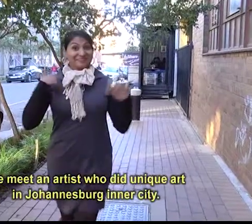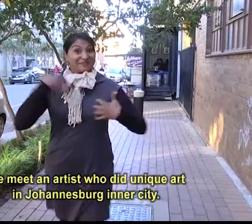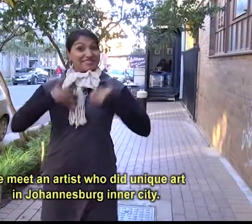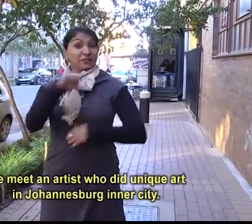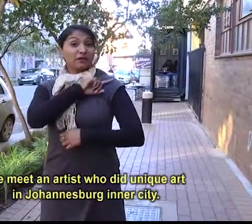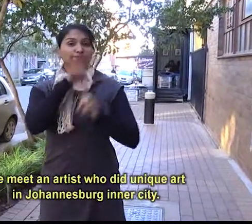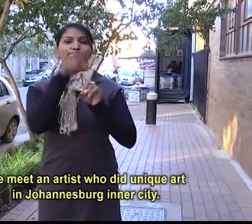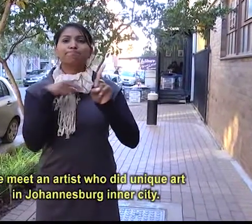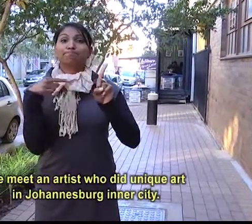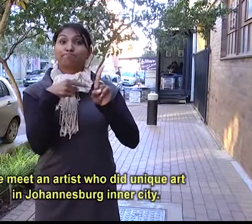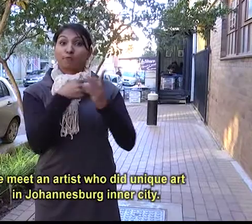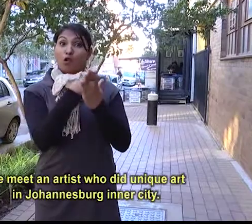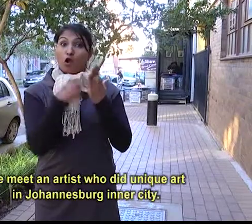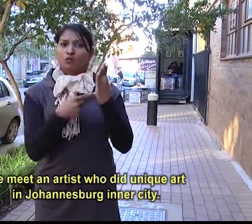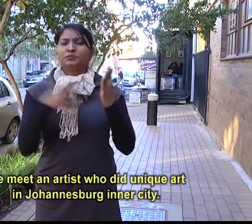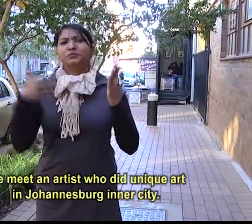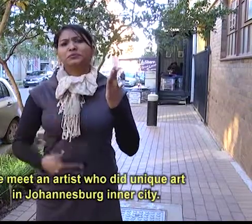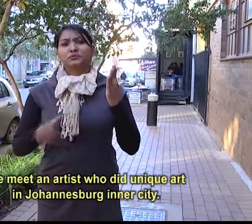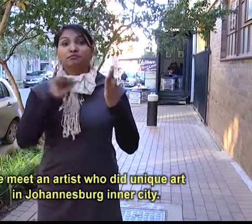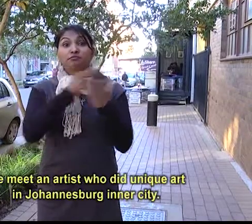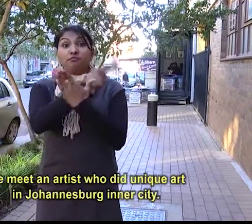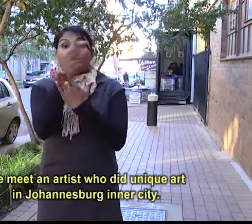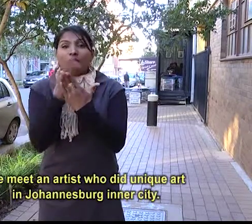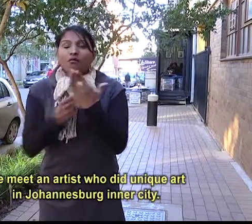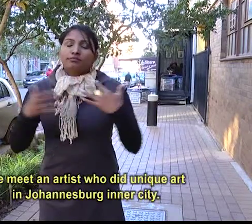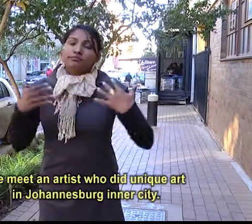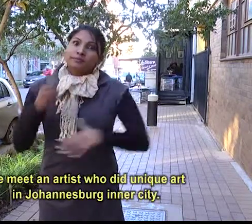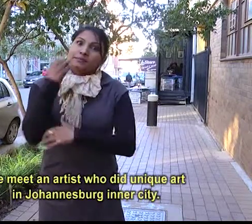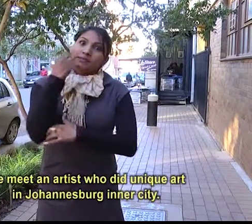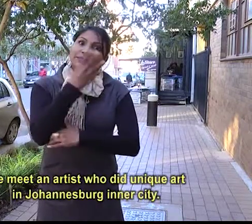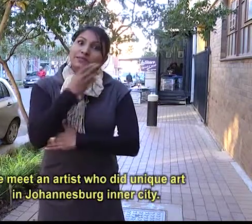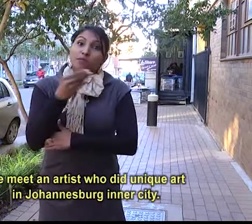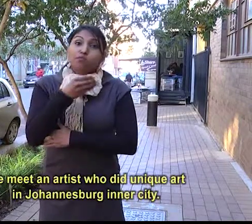we meet an artist who did unique art in Johannesburg inner city.